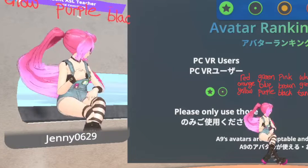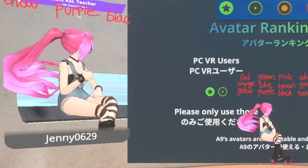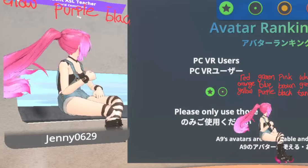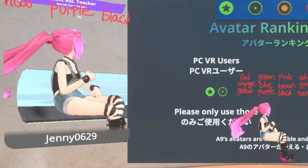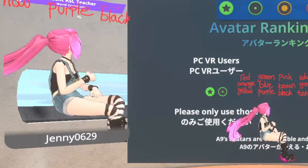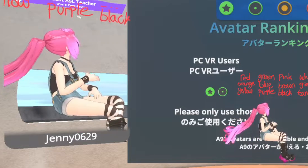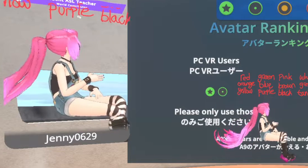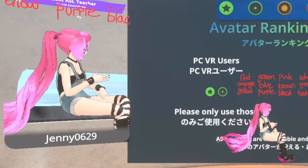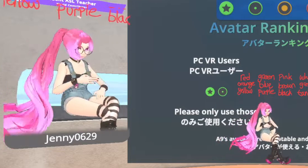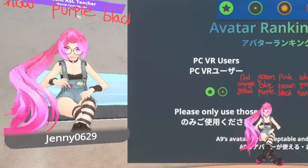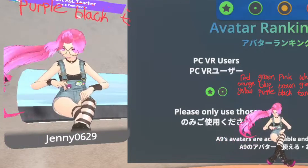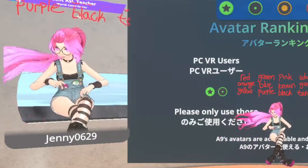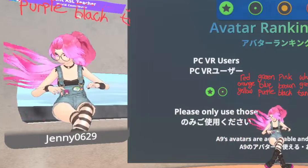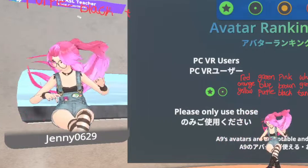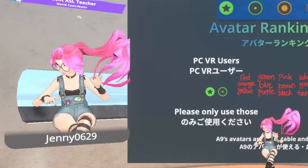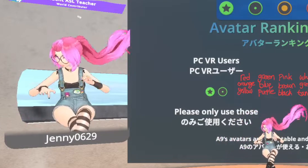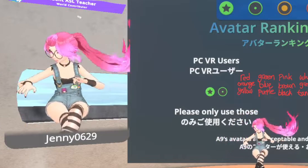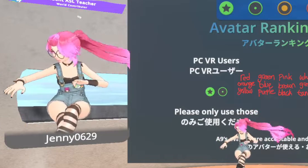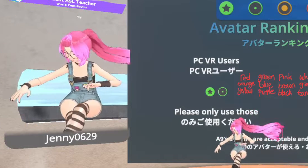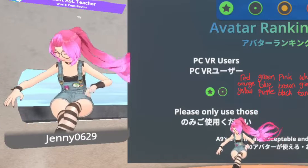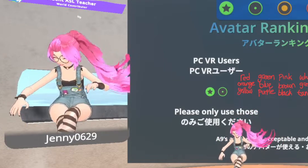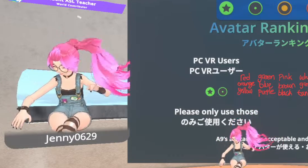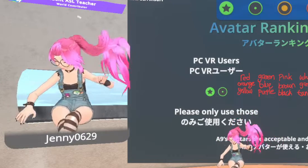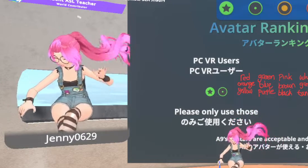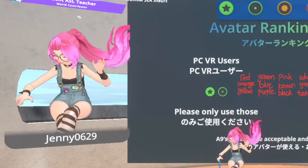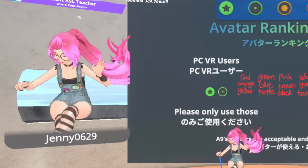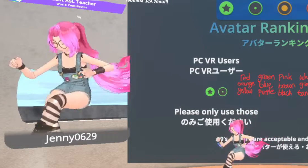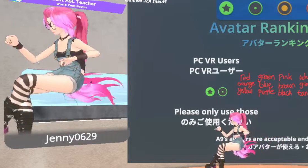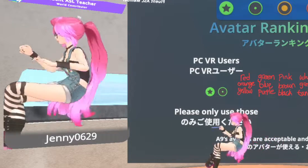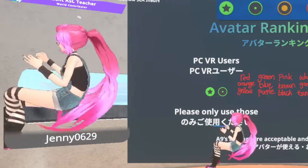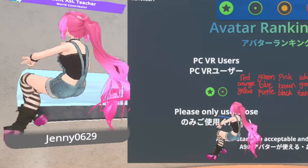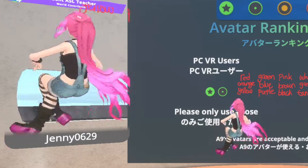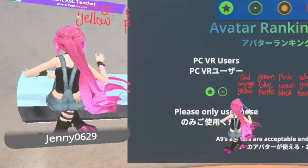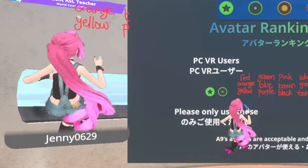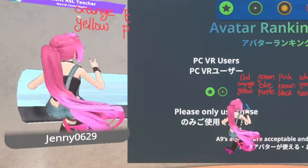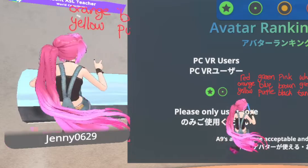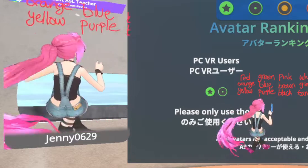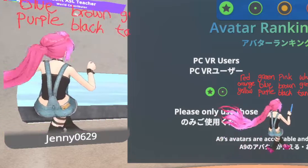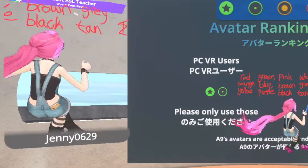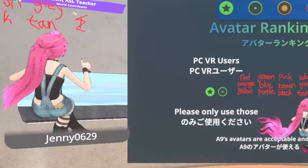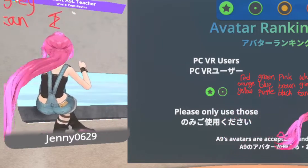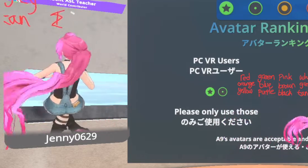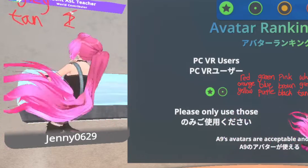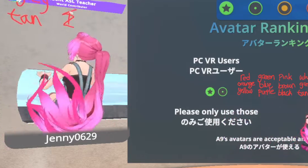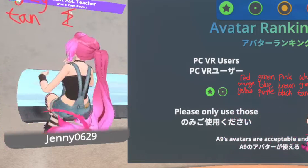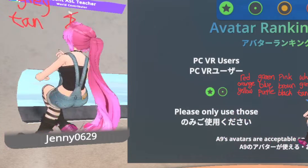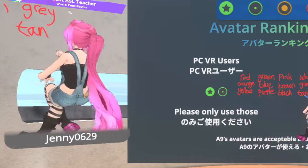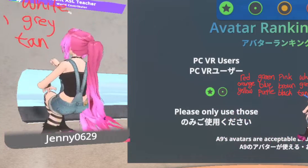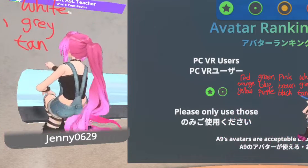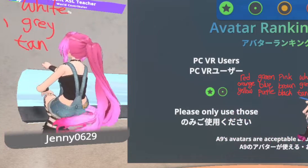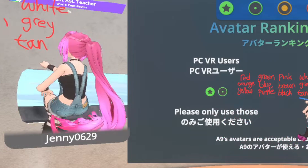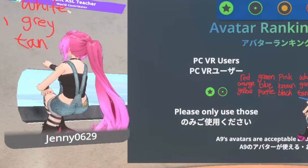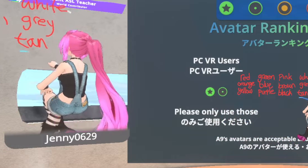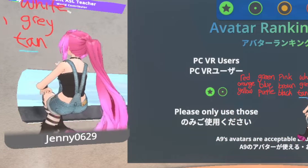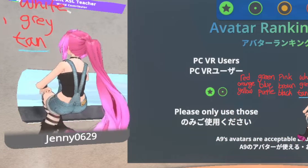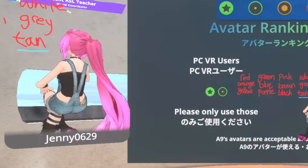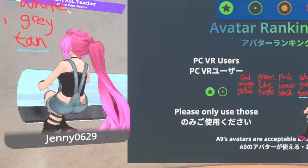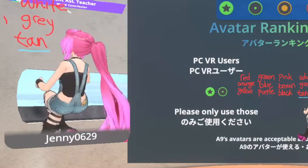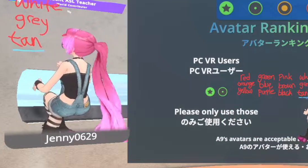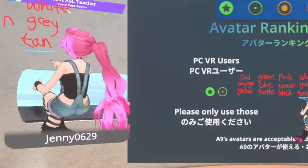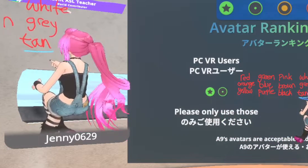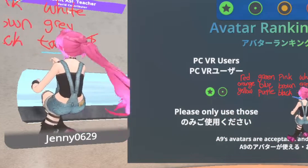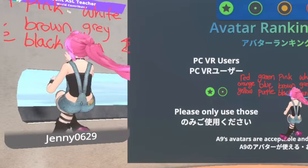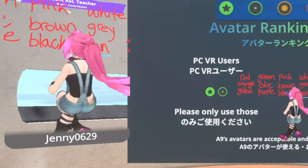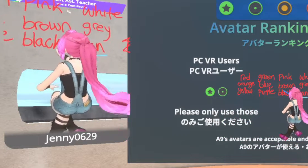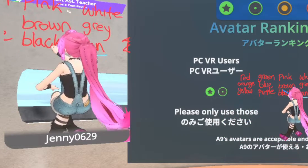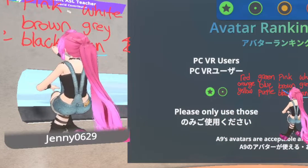White. Okay. And then, so a lot of people ask, because obviously we have the word tan